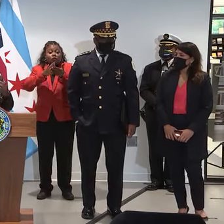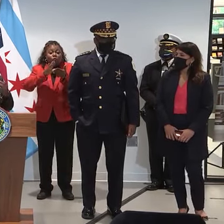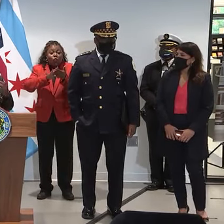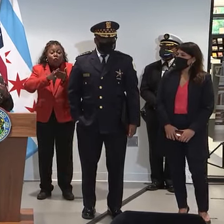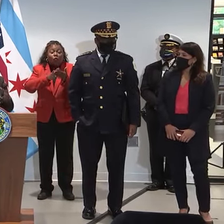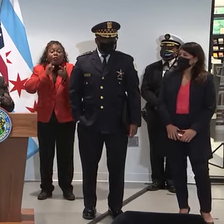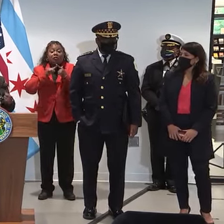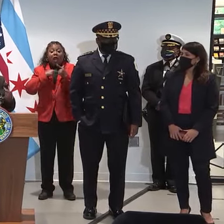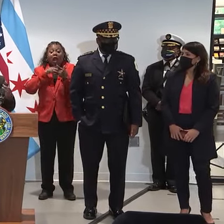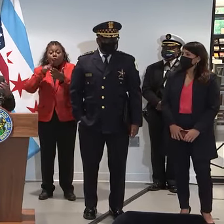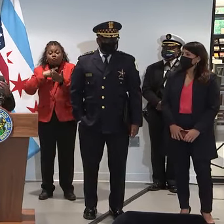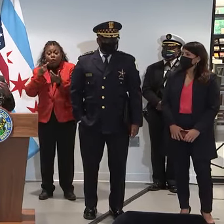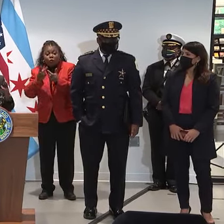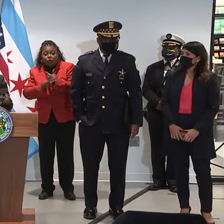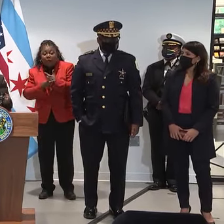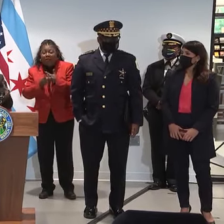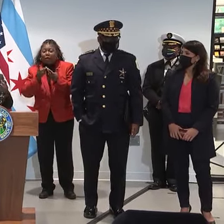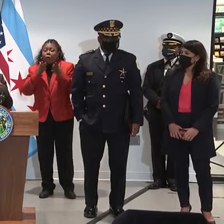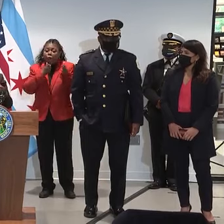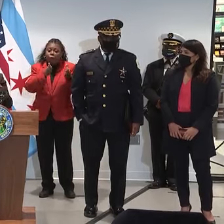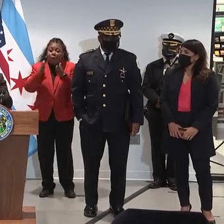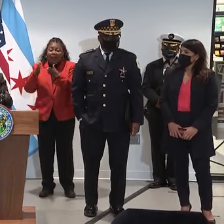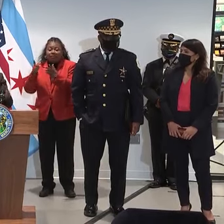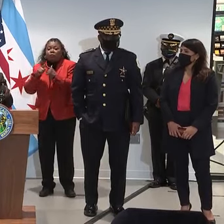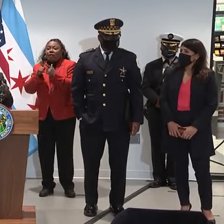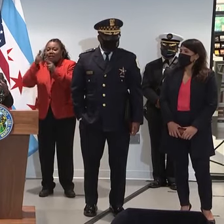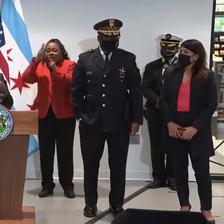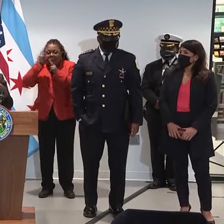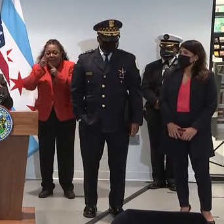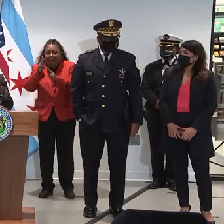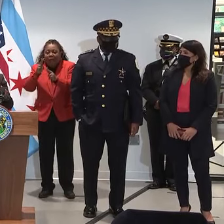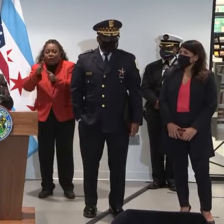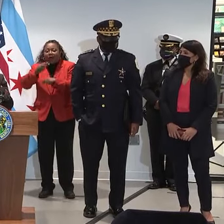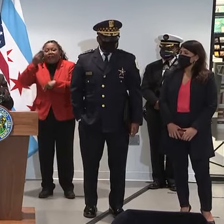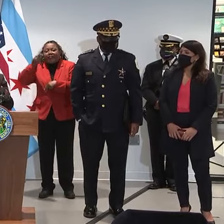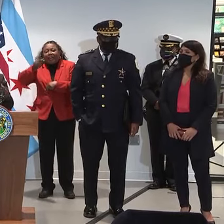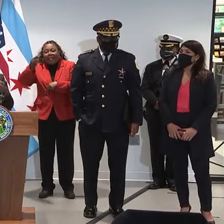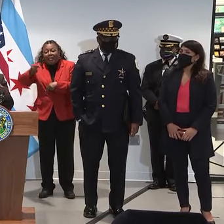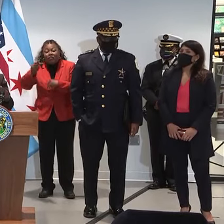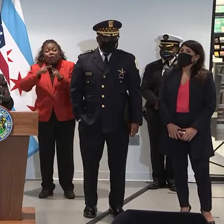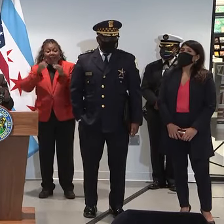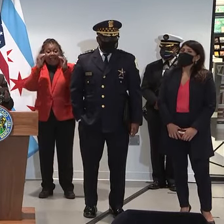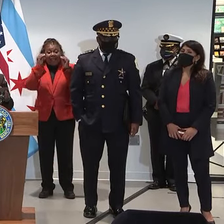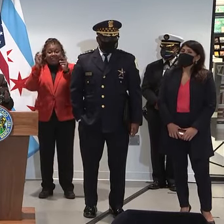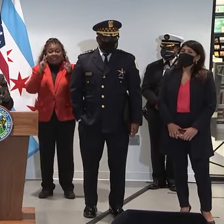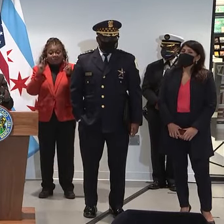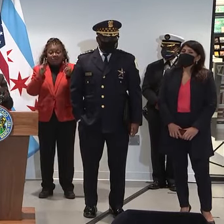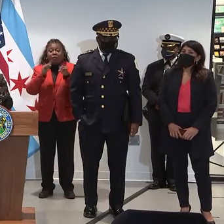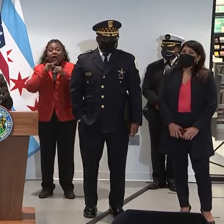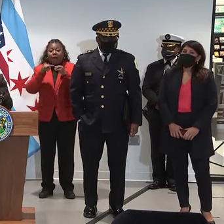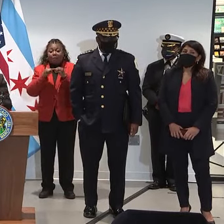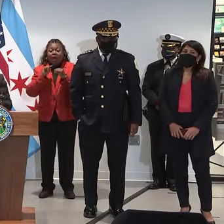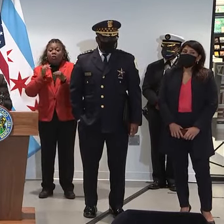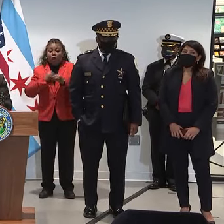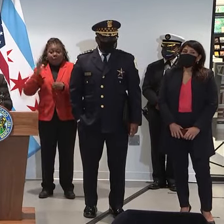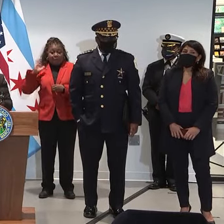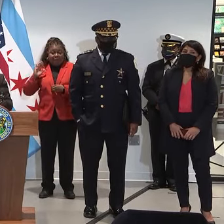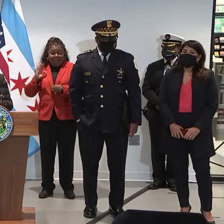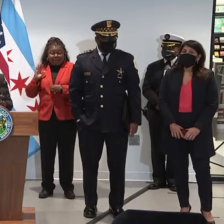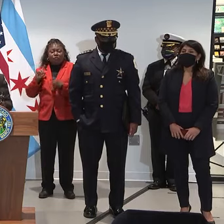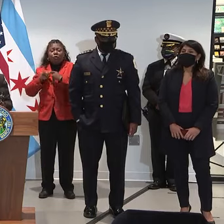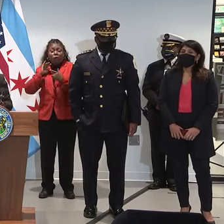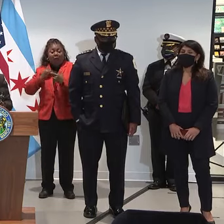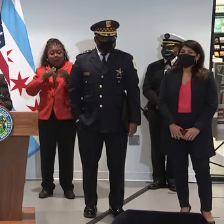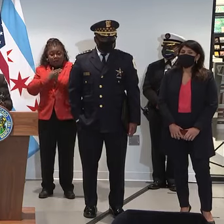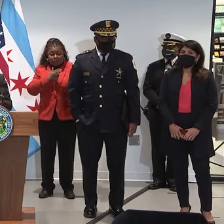schools, into our programs, ways in which we honor the history and teach people about our past. So